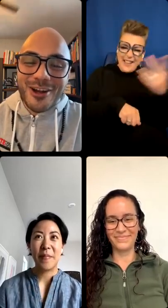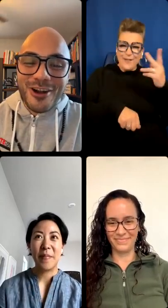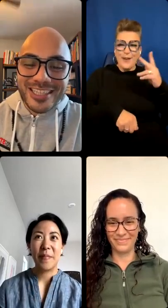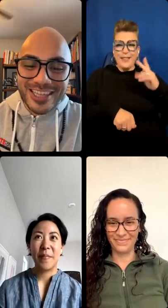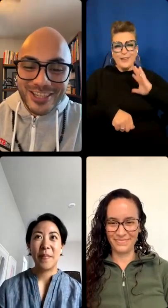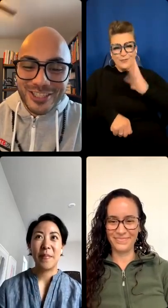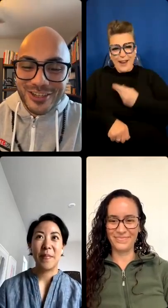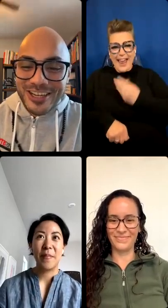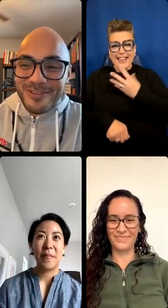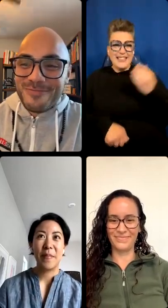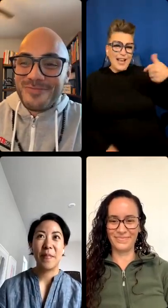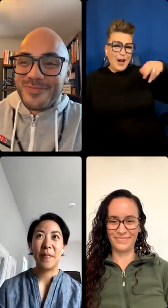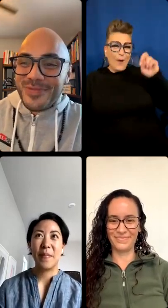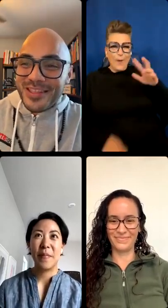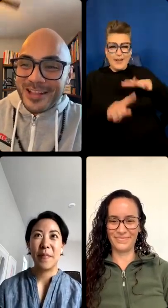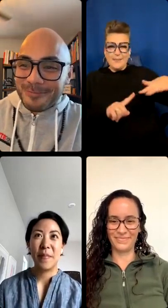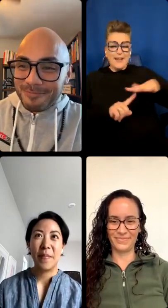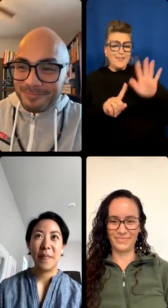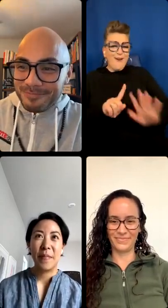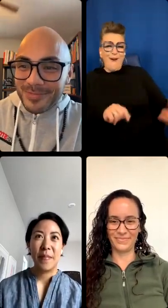spaces across the country.